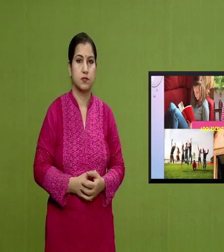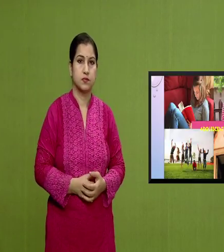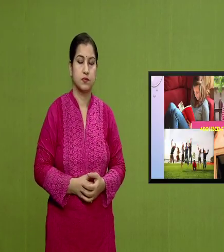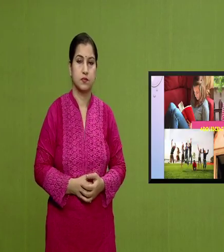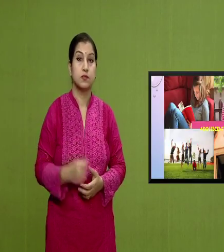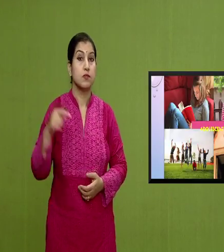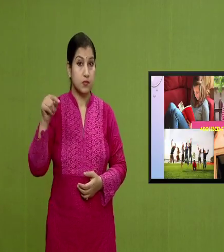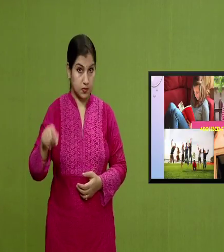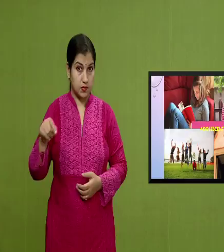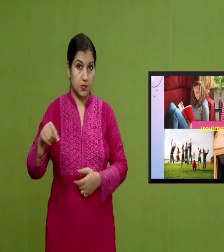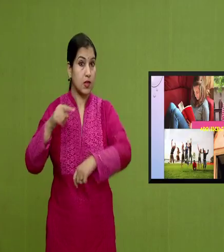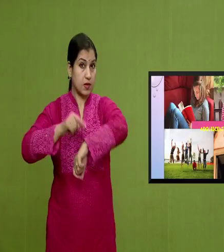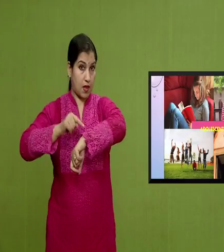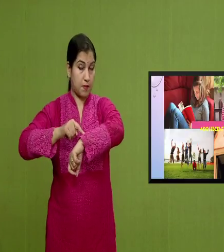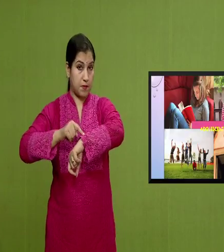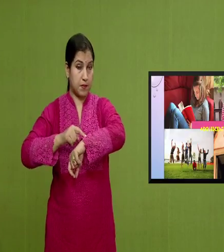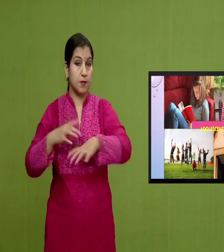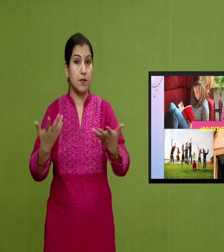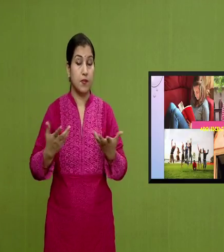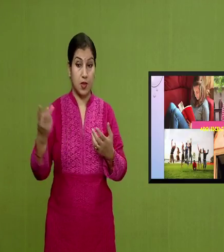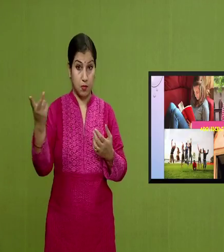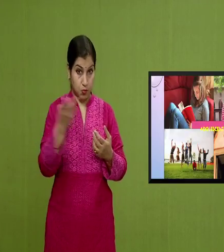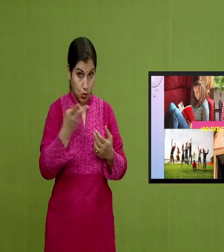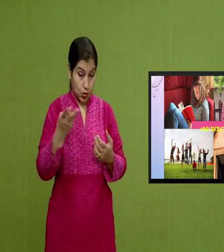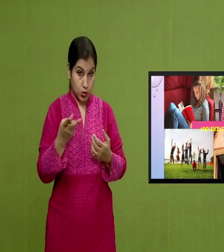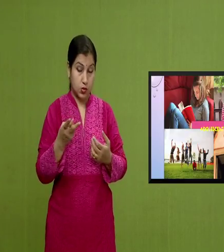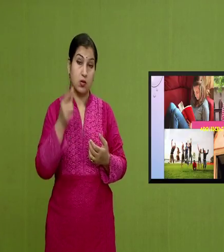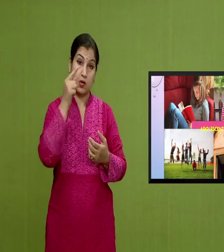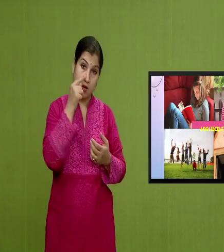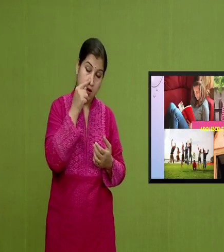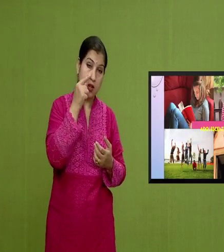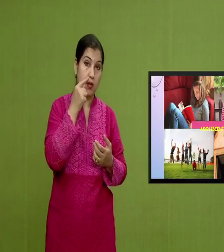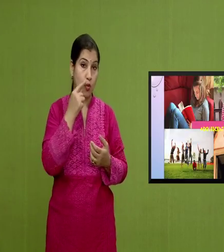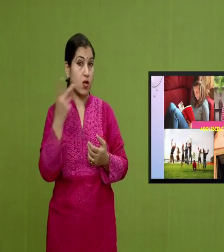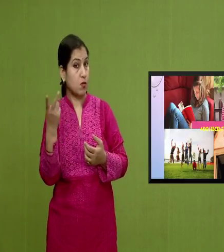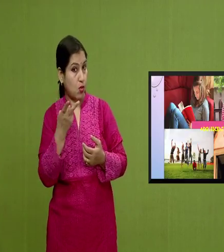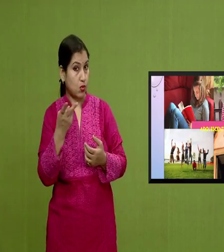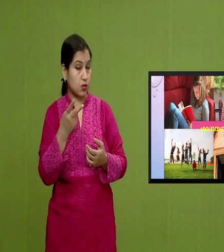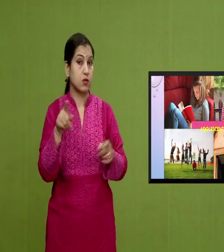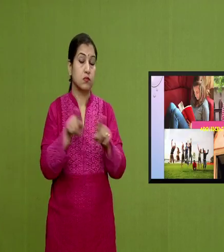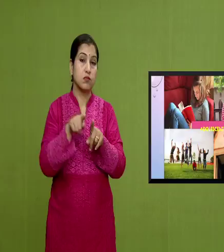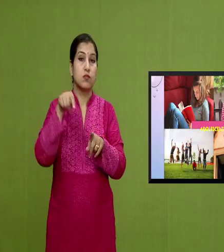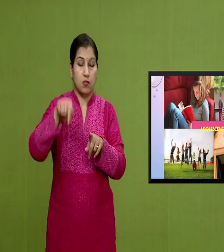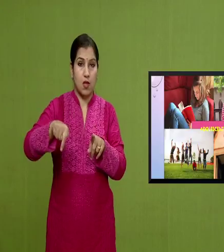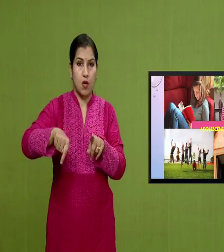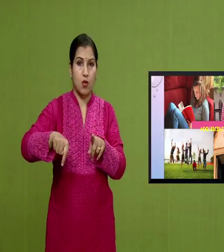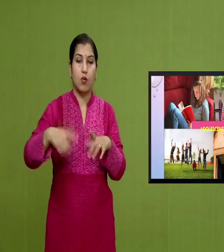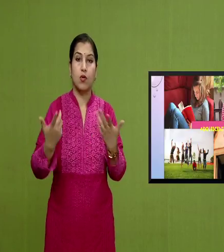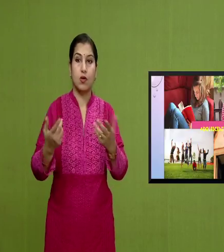This is the time when both girls and boys are turning into the roles